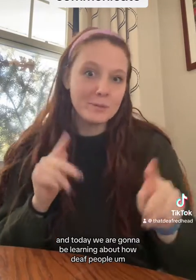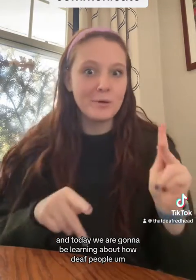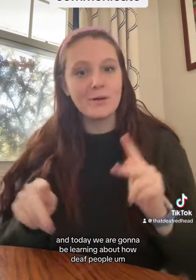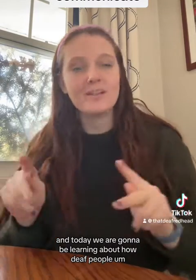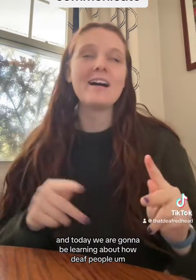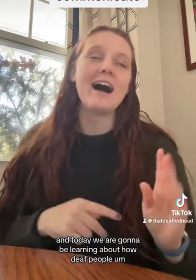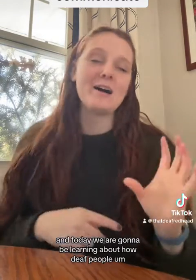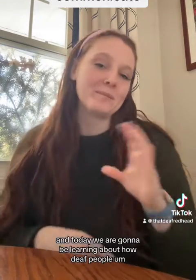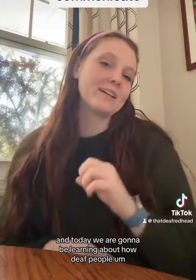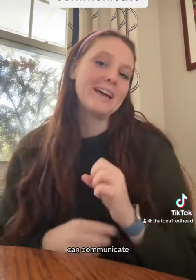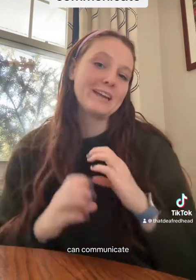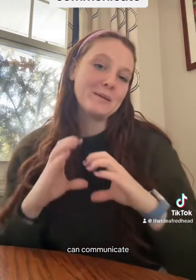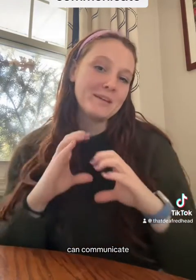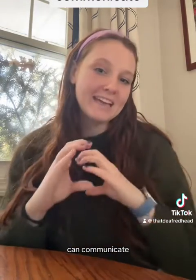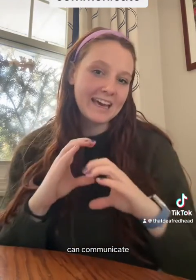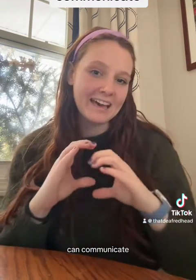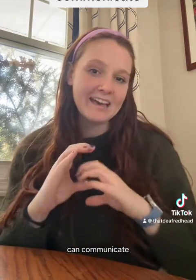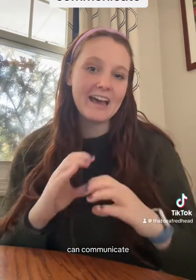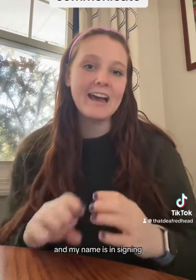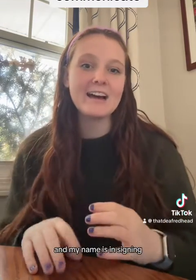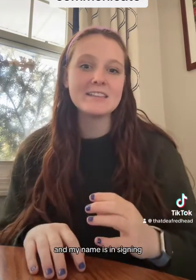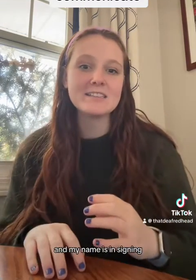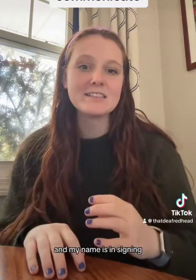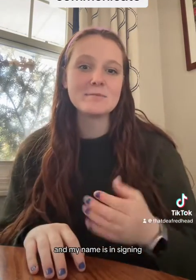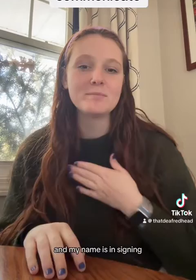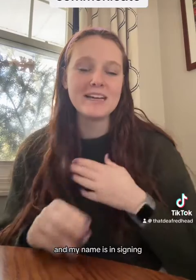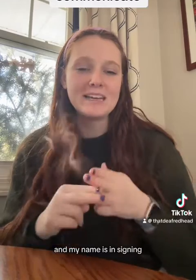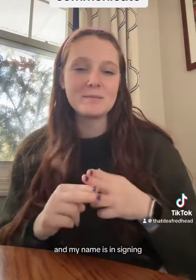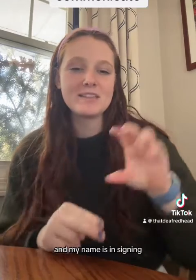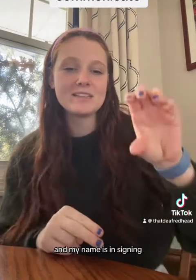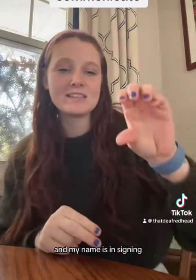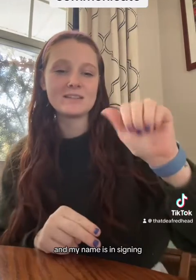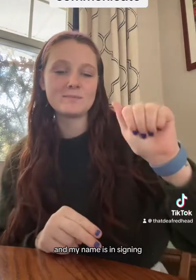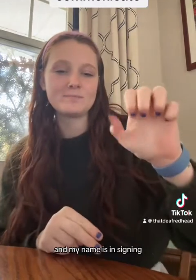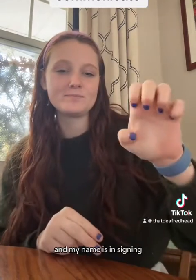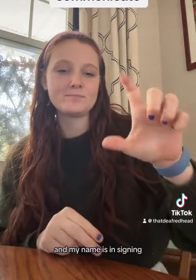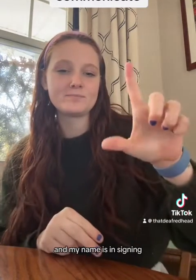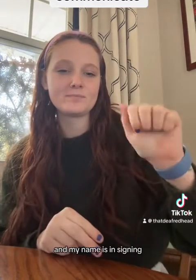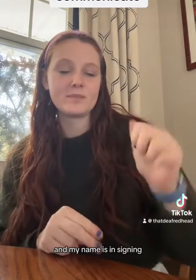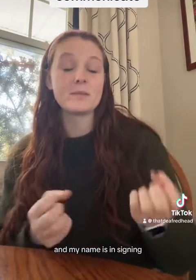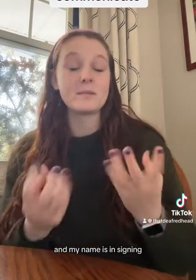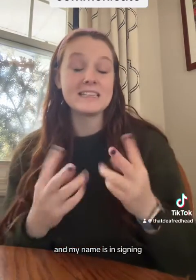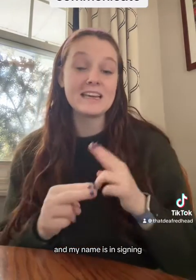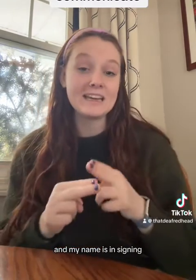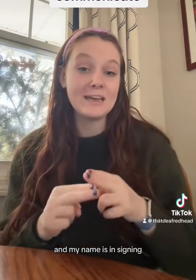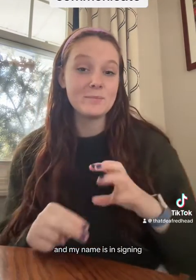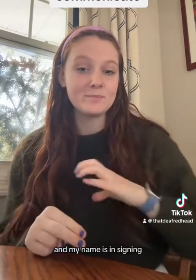people can communicate. And my name is my sign name.